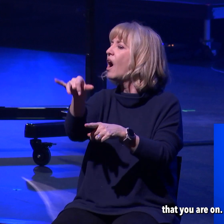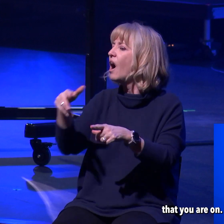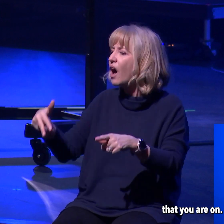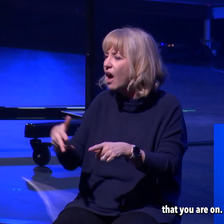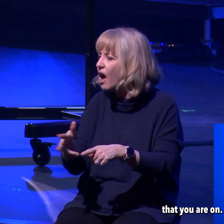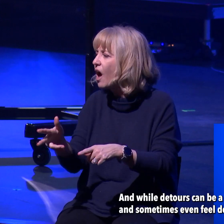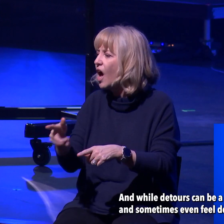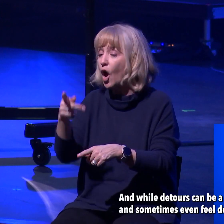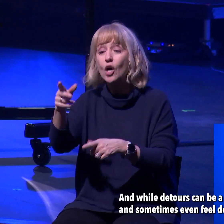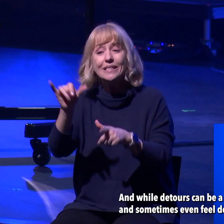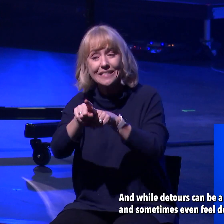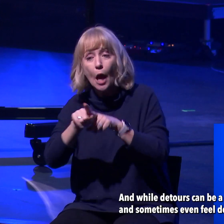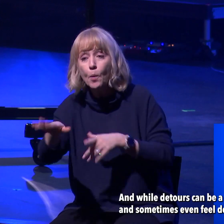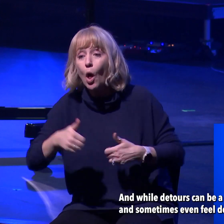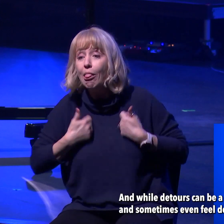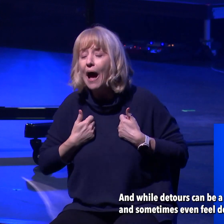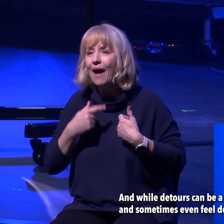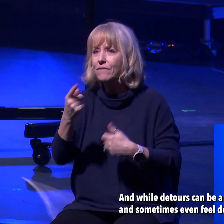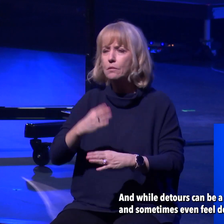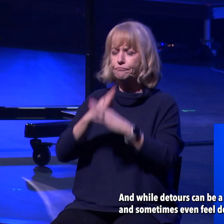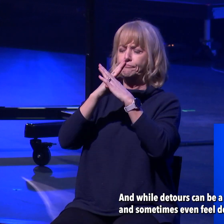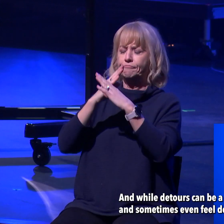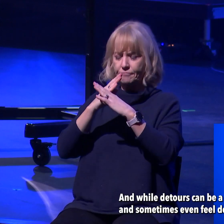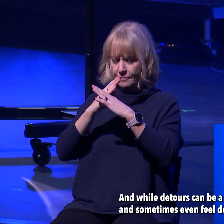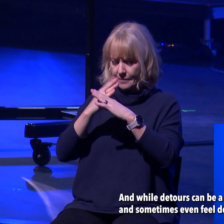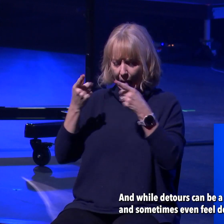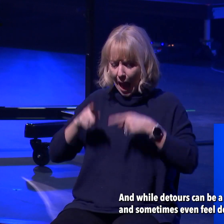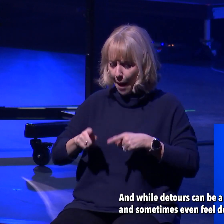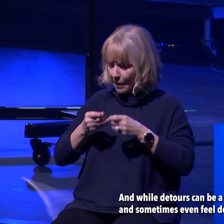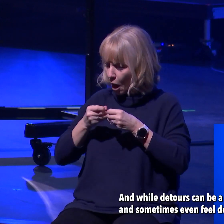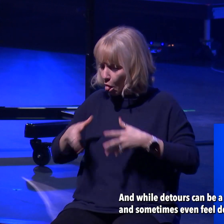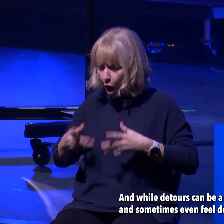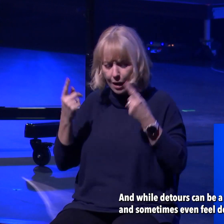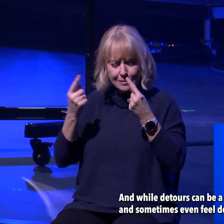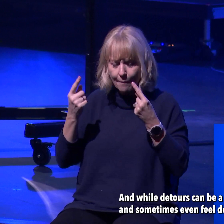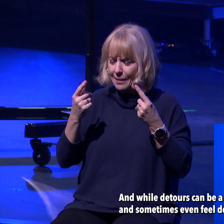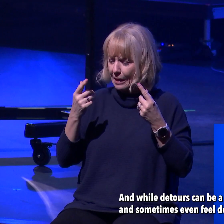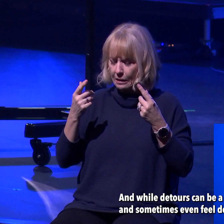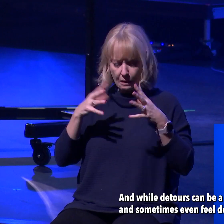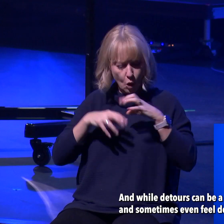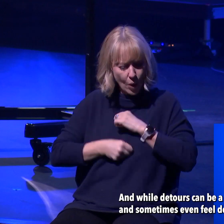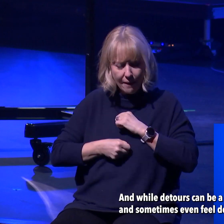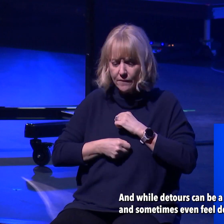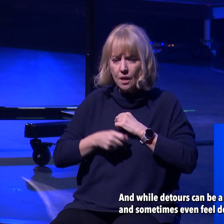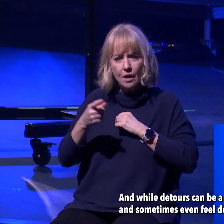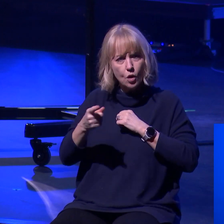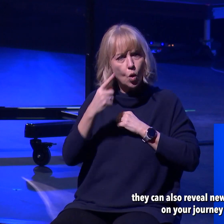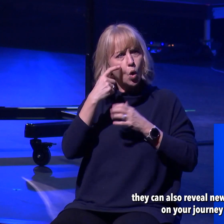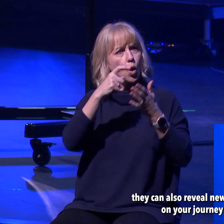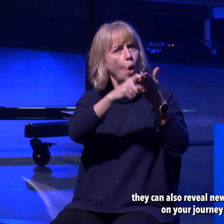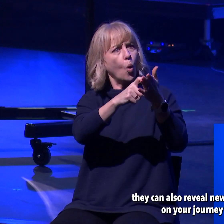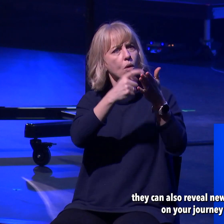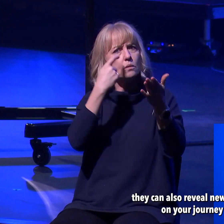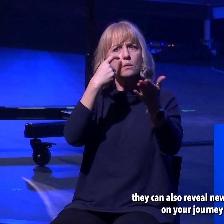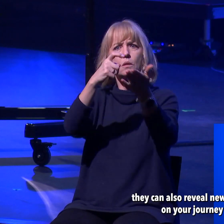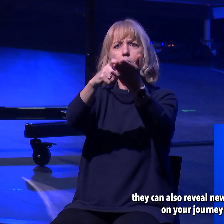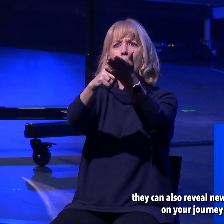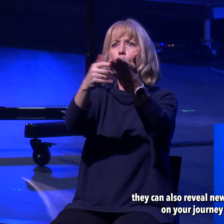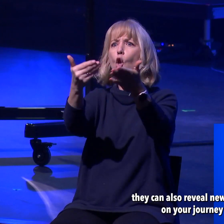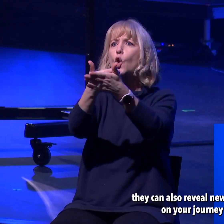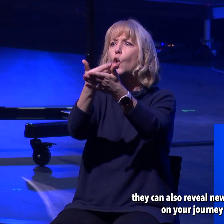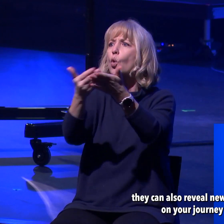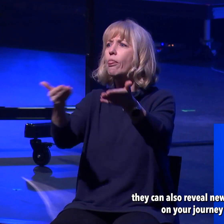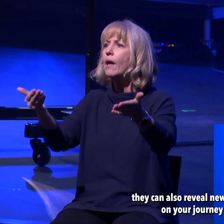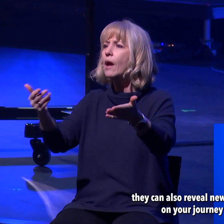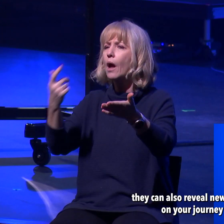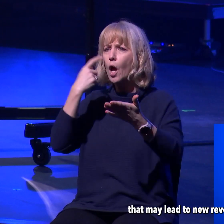on. And while detours can be a disruption and sometimes even feel devastating, they can also reveal new